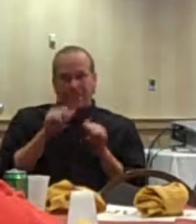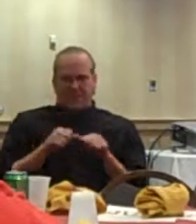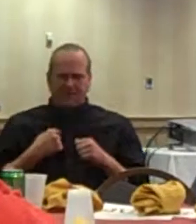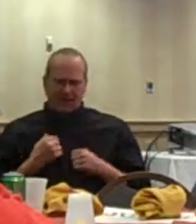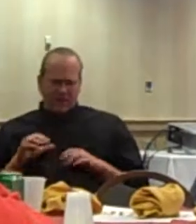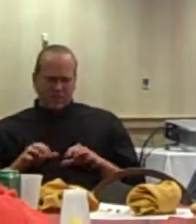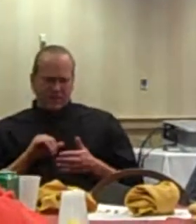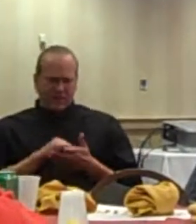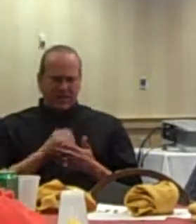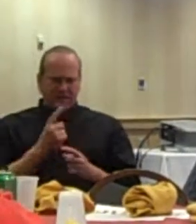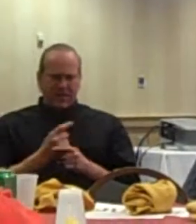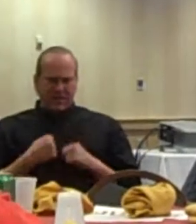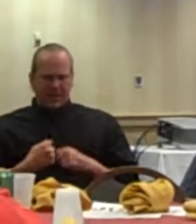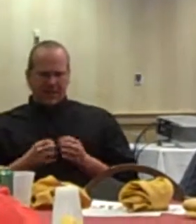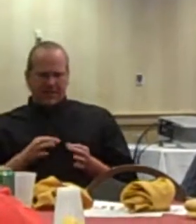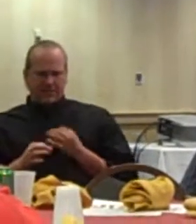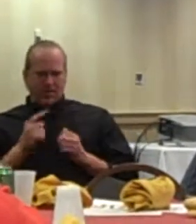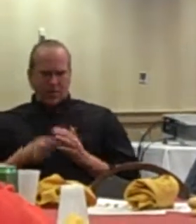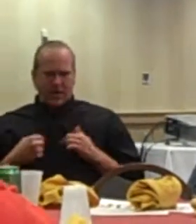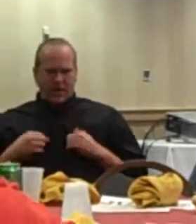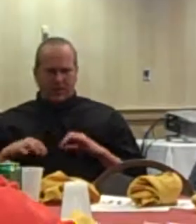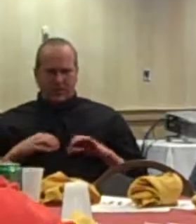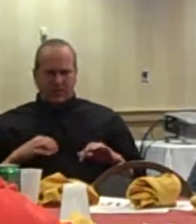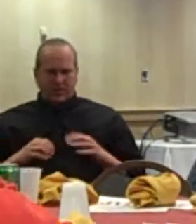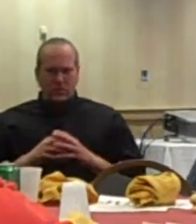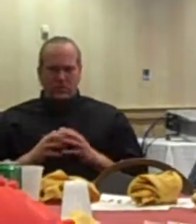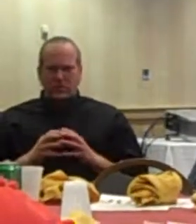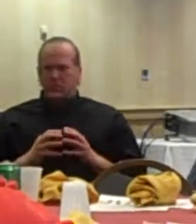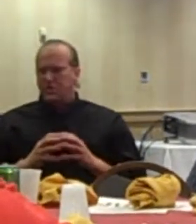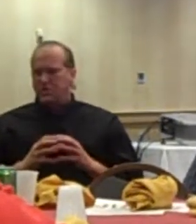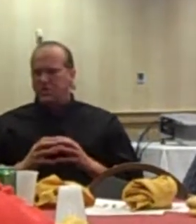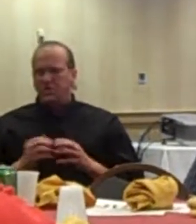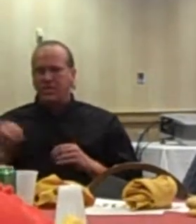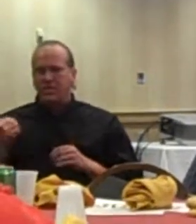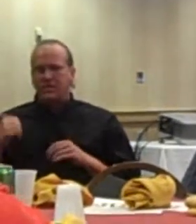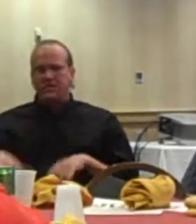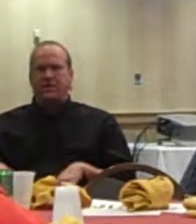together? Can I articulate this? Amber didn't know. This is adapted from the new standards and it comes from